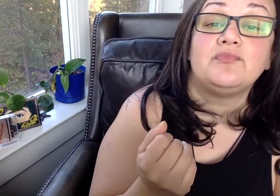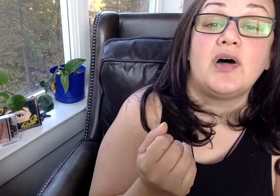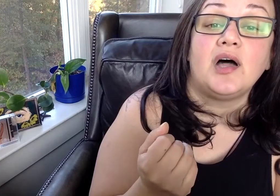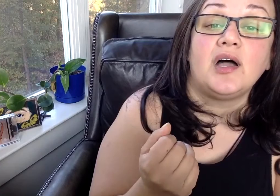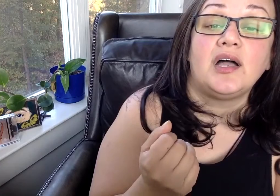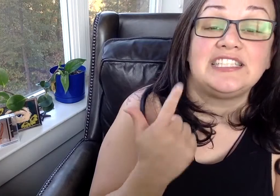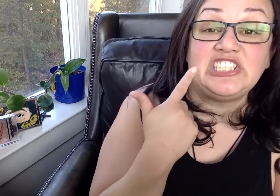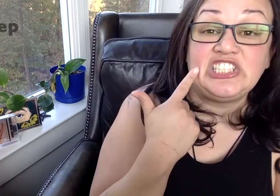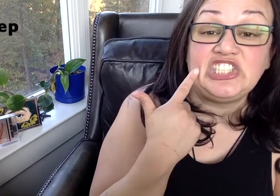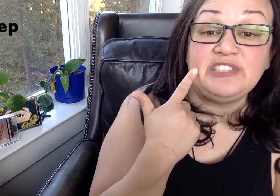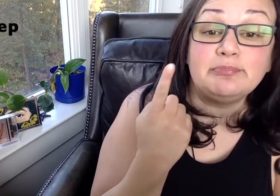YouTube. Cheap.